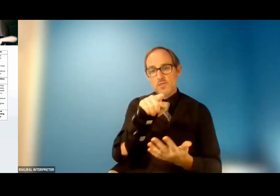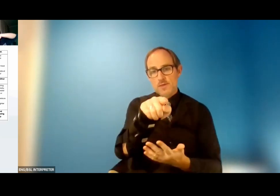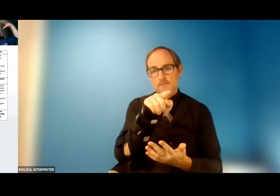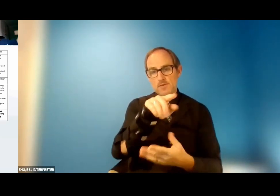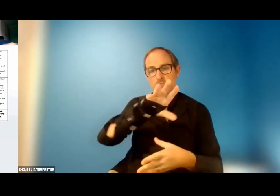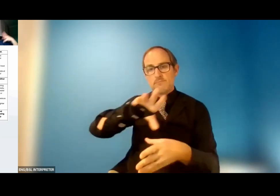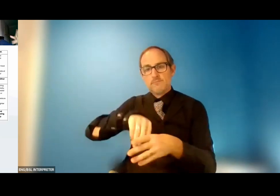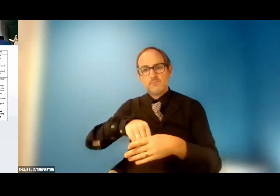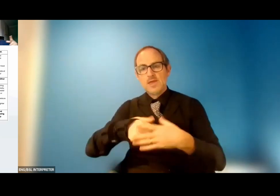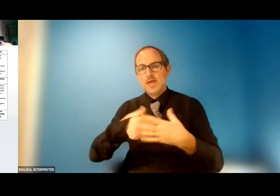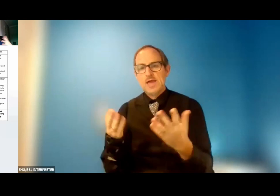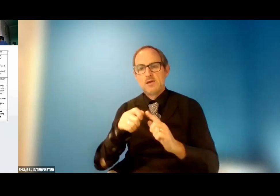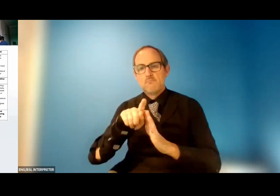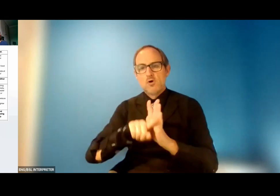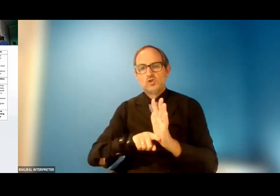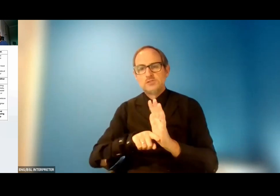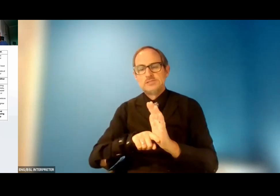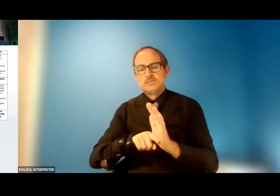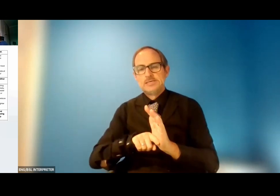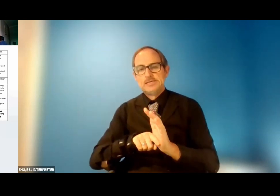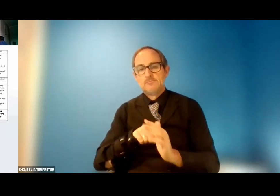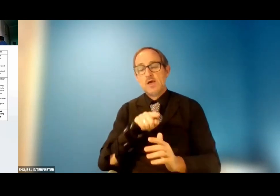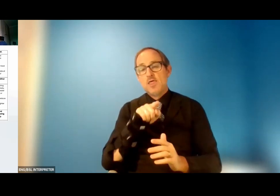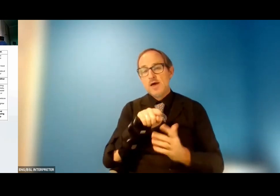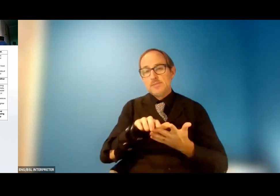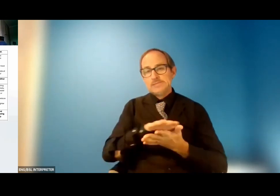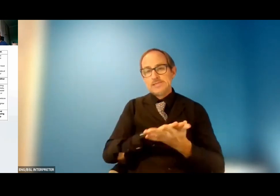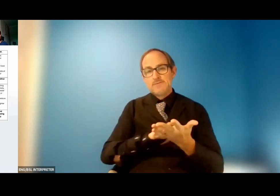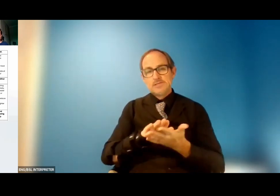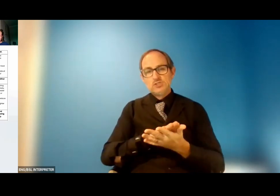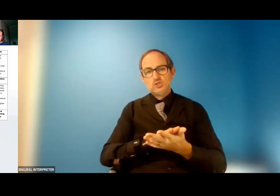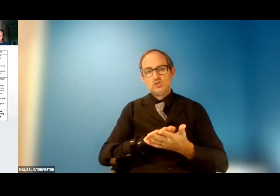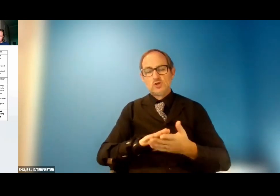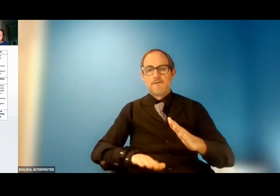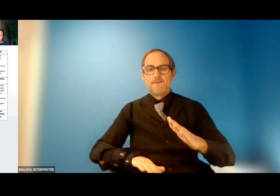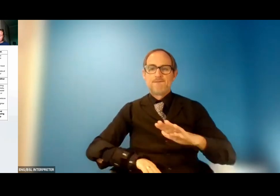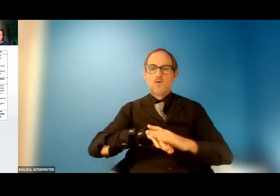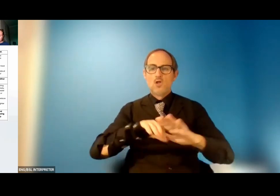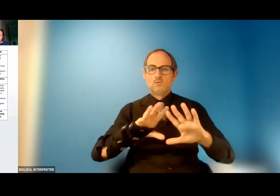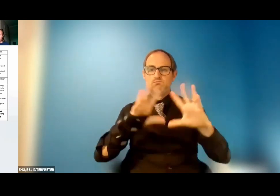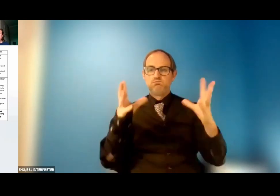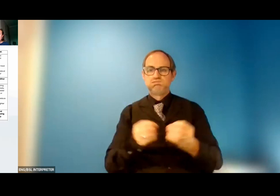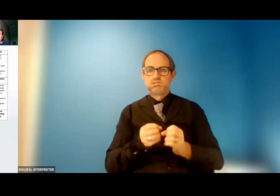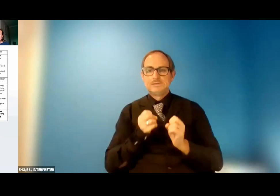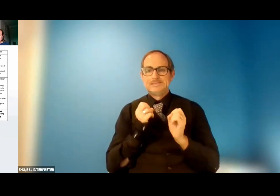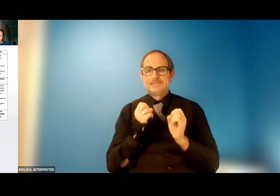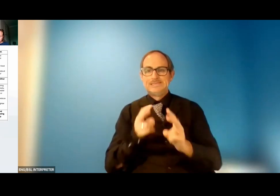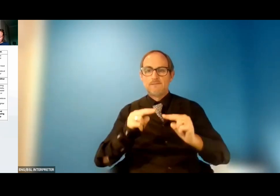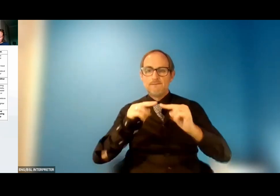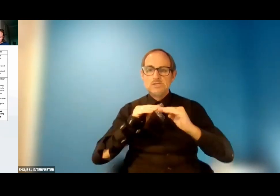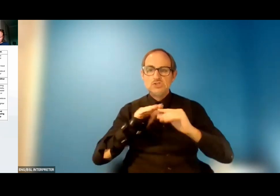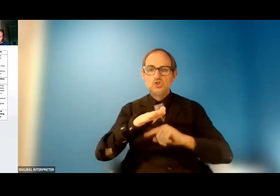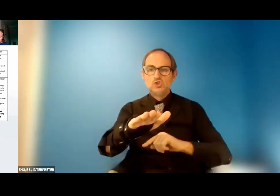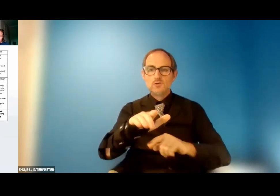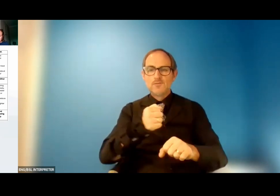process. So overall, these definitions create our whole system vision of what a thriving Glasgow should